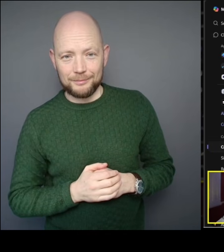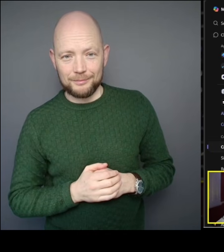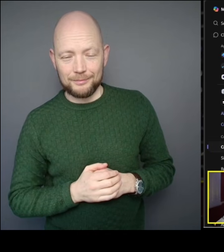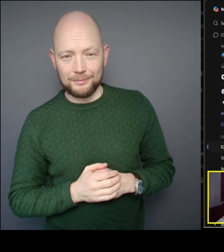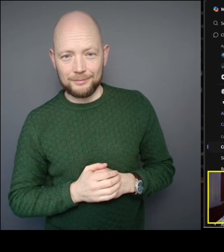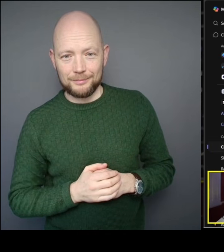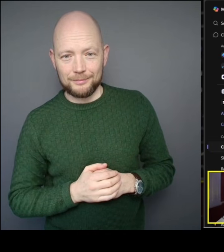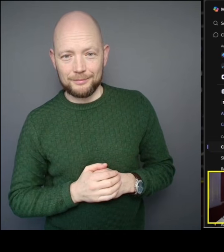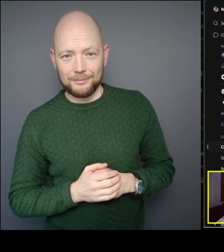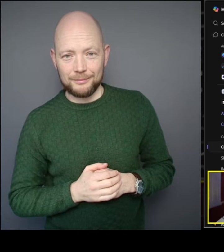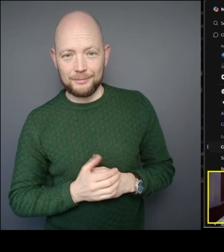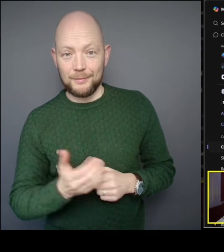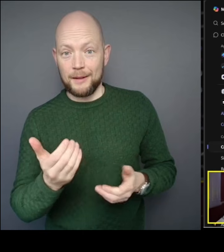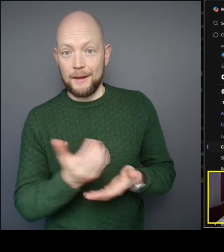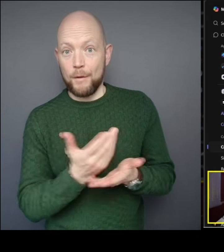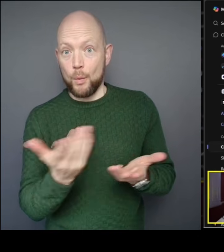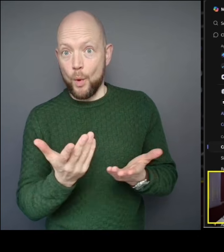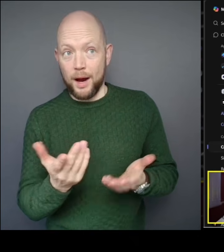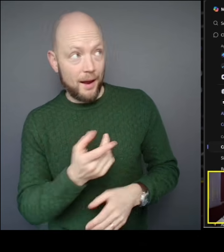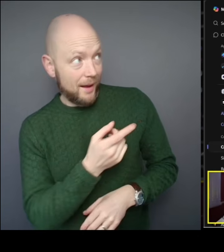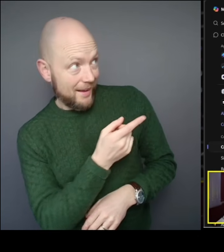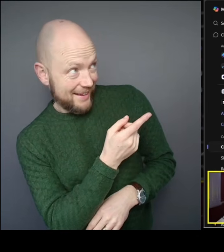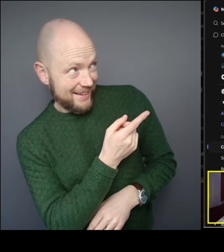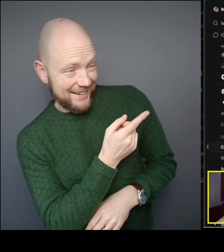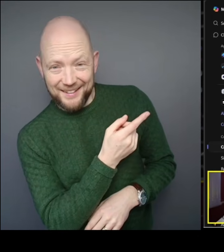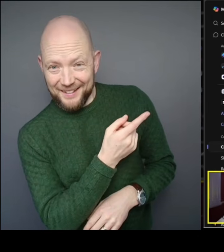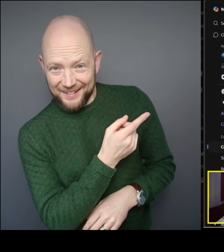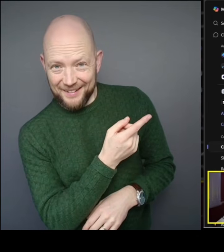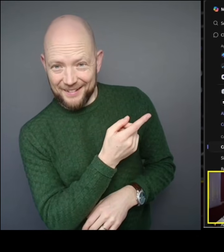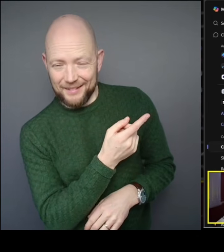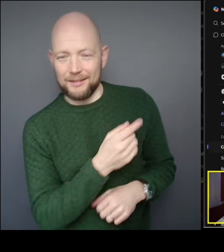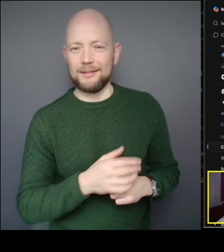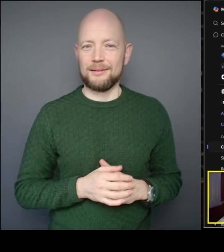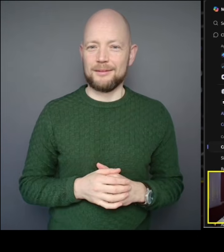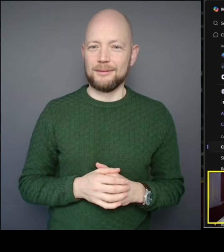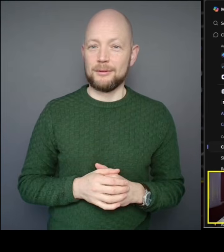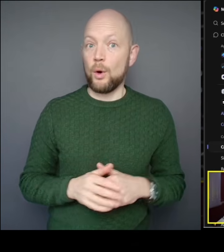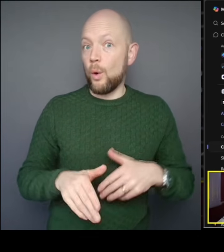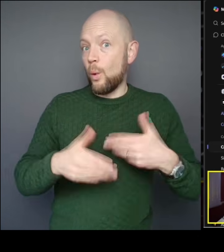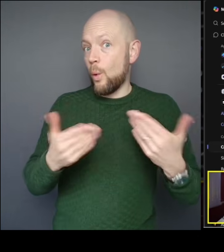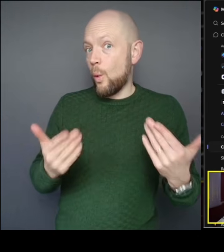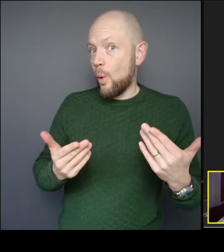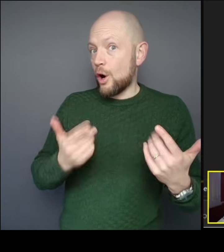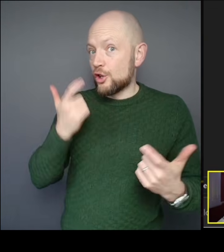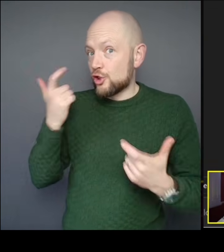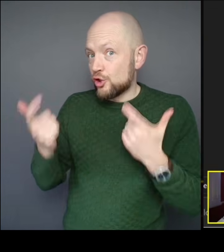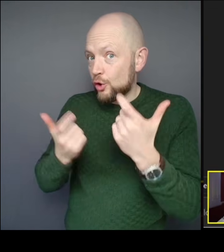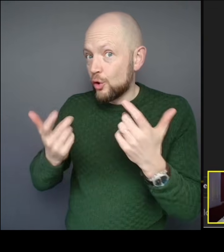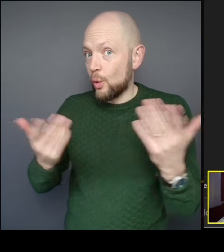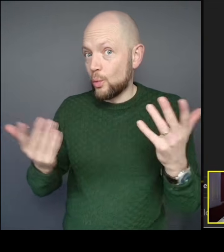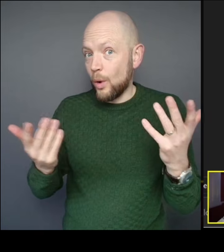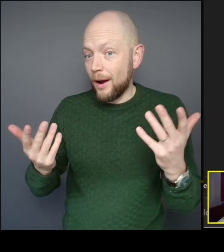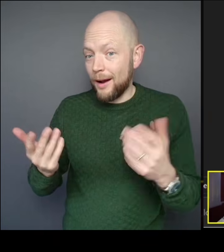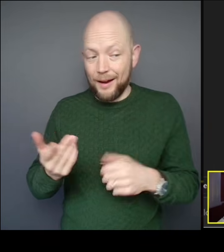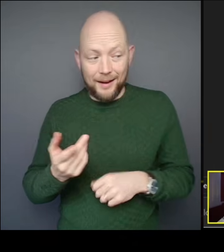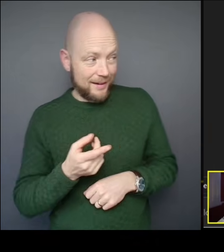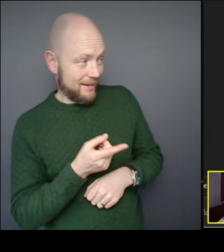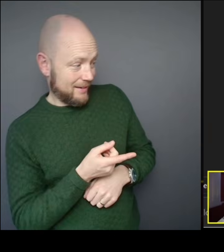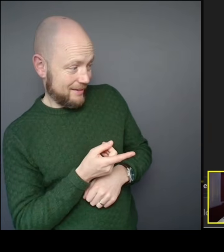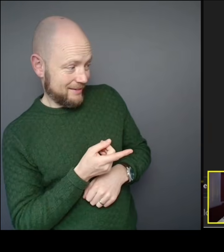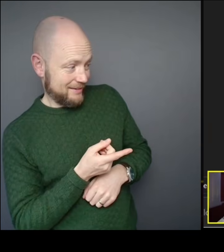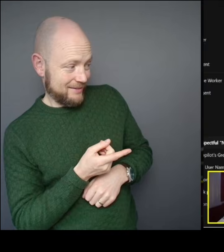prompt gallery, which you can go ahead and select this hyperlink and get there. Or if you notice on the bottom right, there's